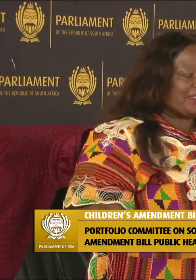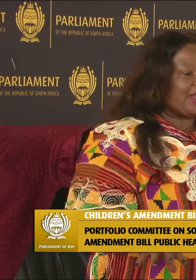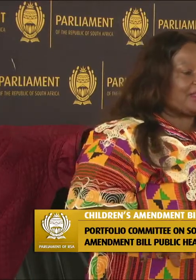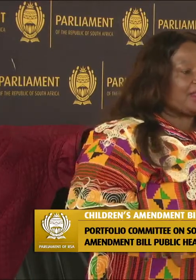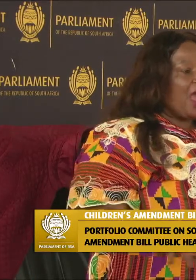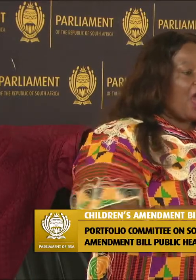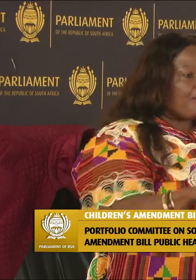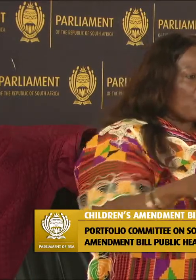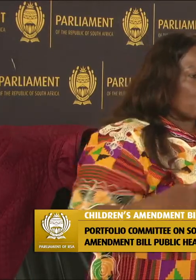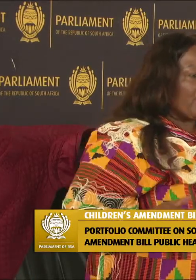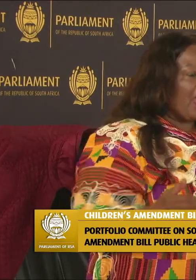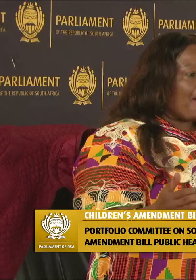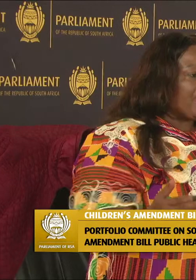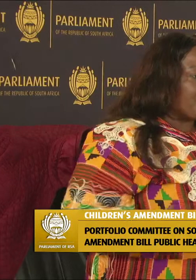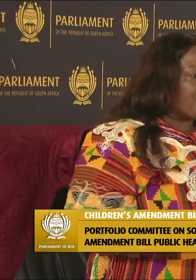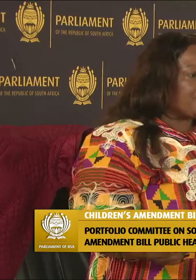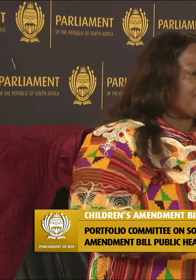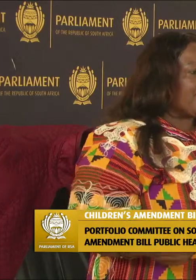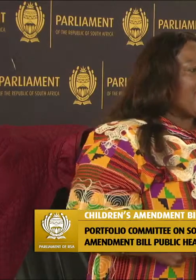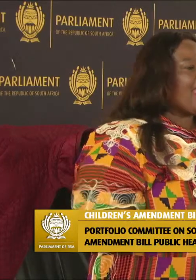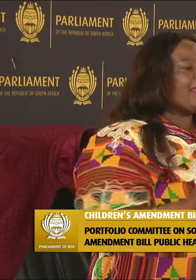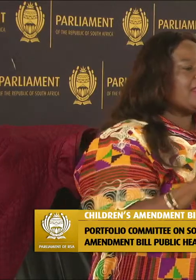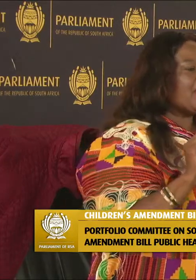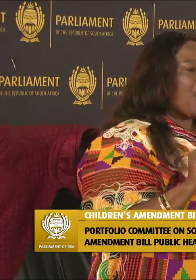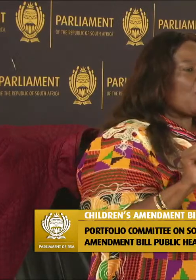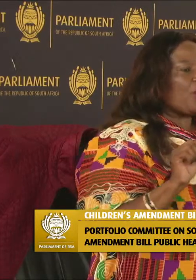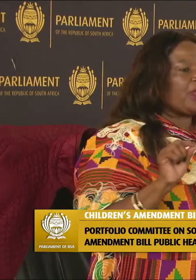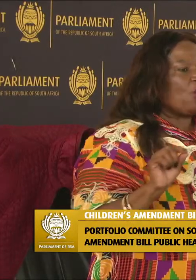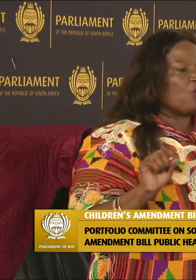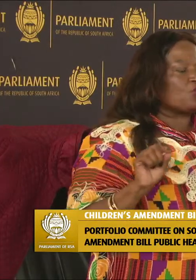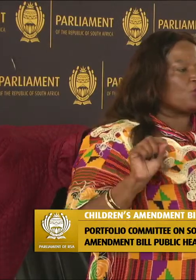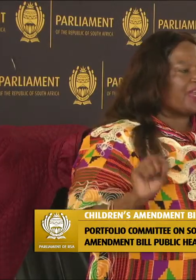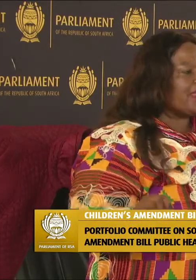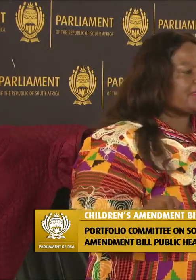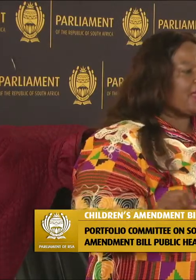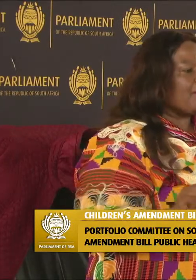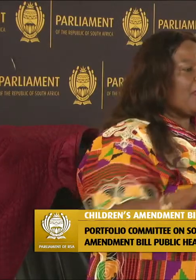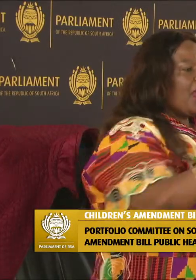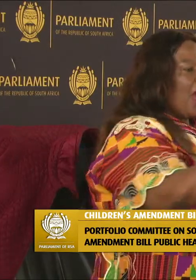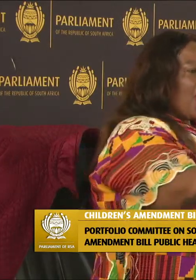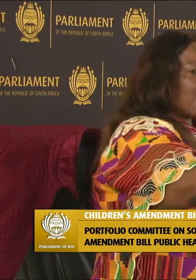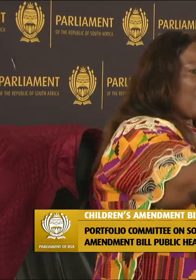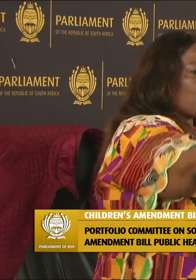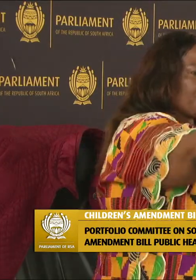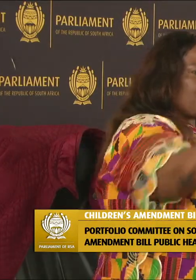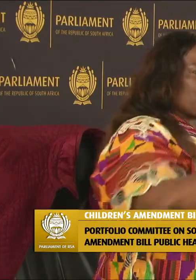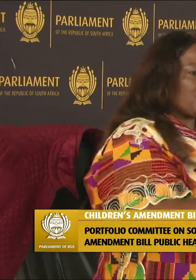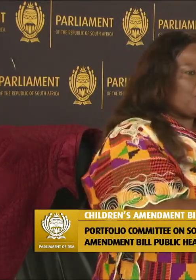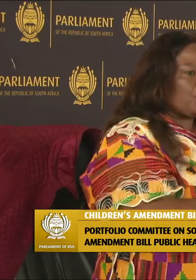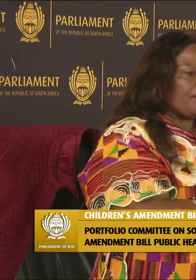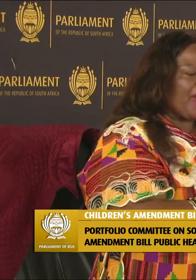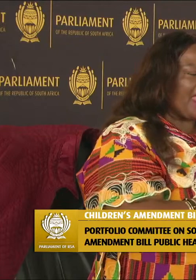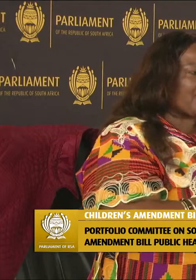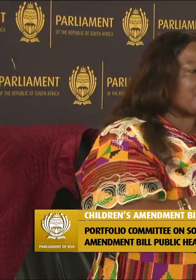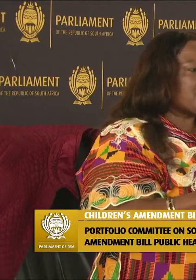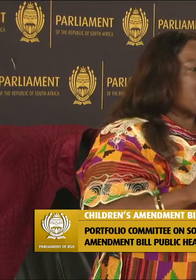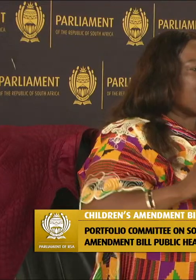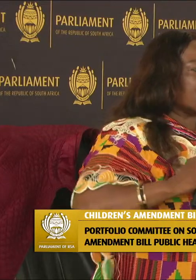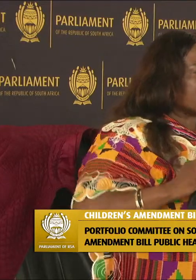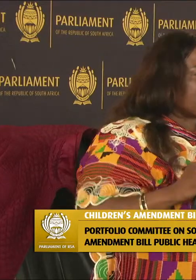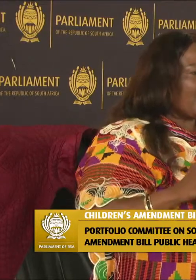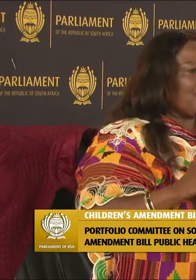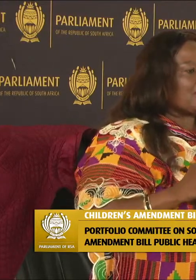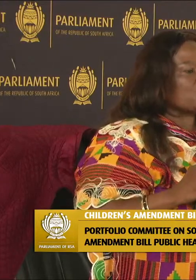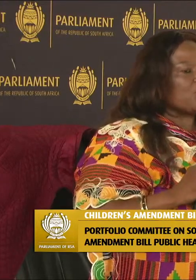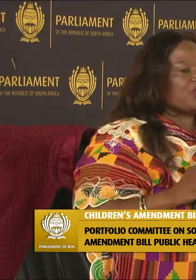been listed apha kule amendment bill. Eninako ke ngoku to raise them apha kwi mic